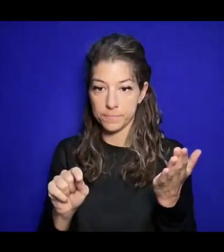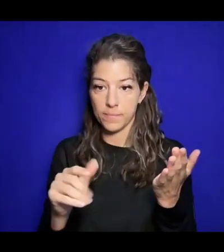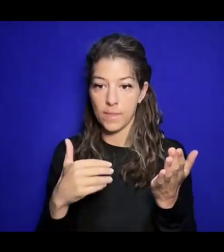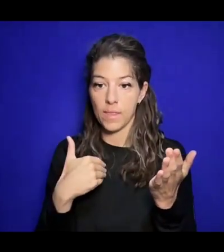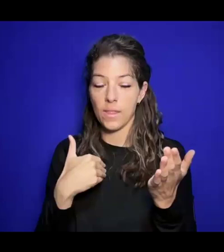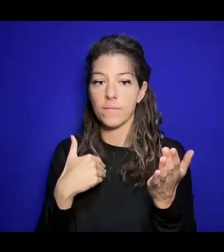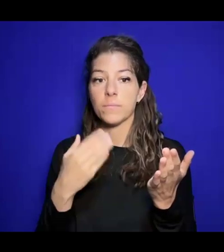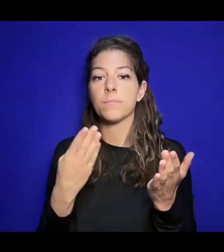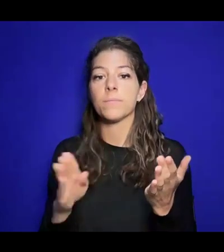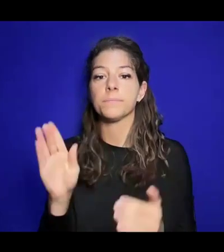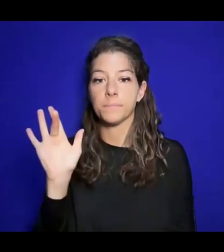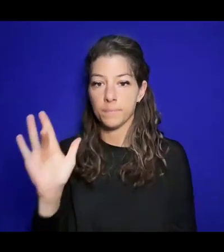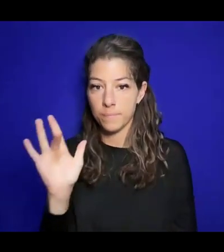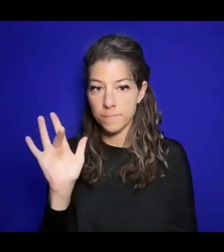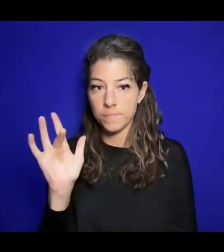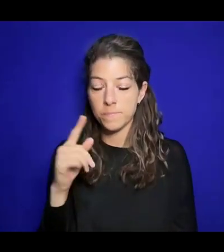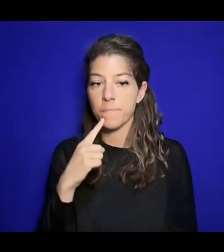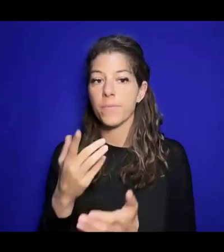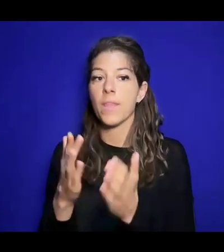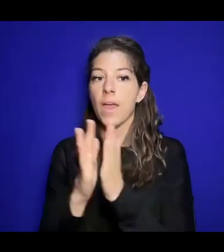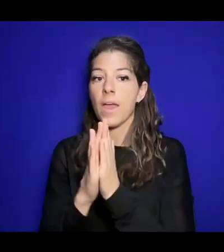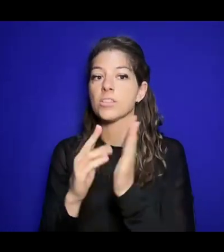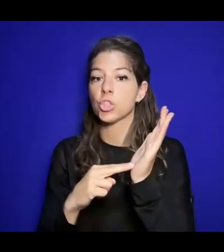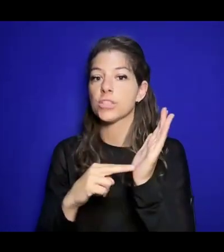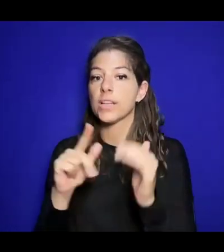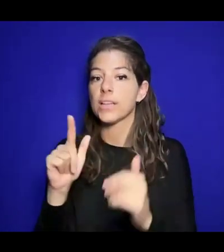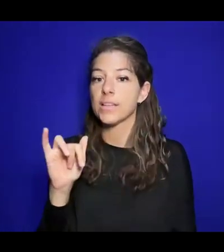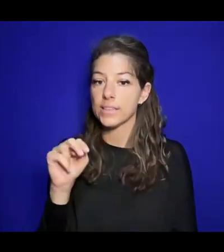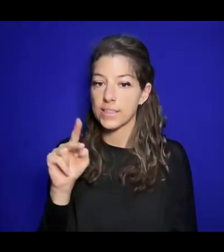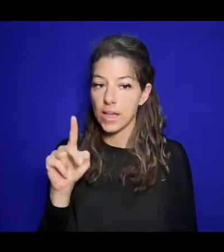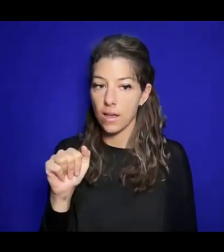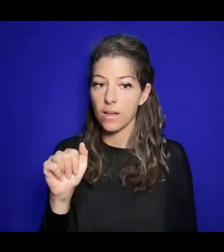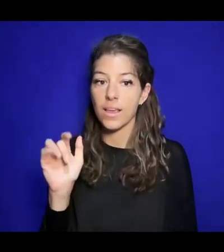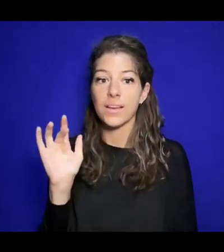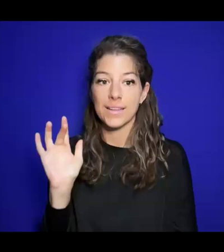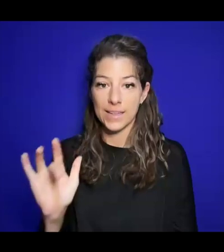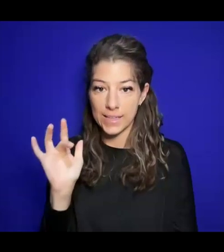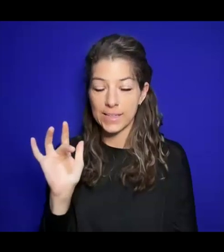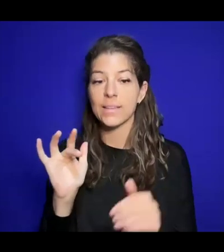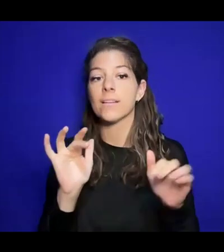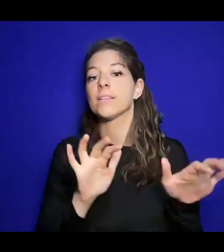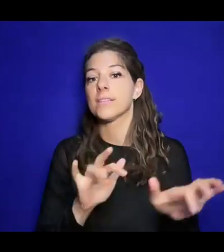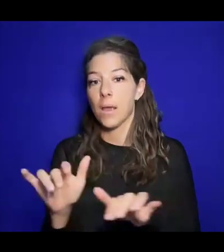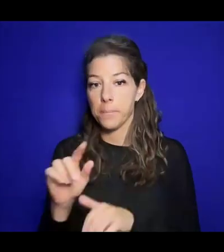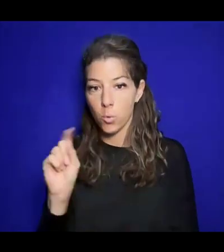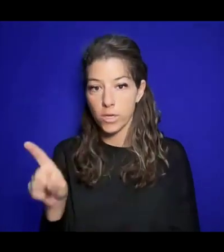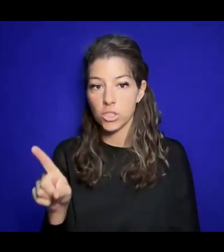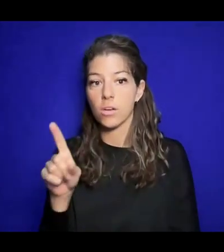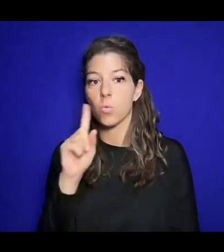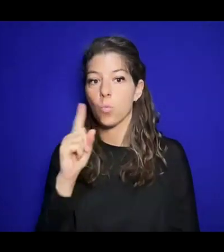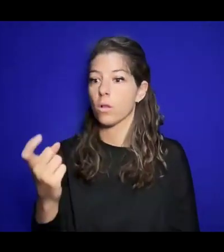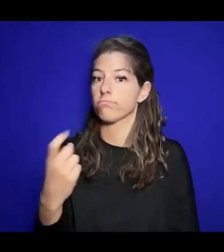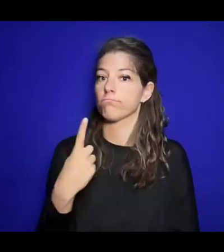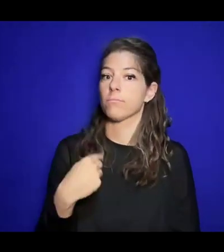little blue button there, and it says Ask Nurse Linda. You can click on that button type in a question and it will come to me and